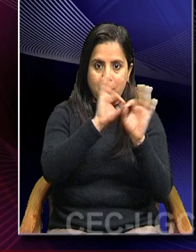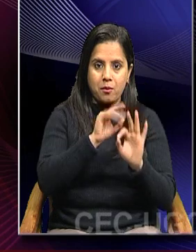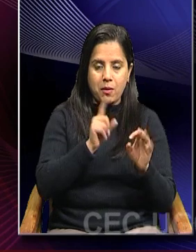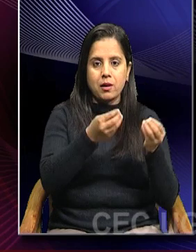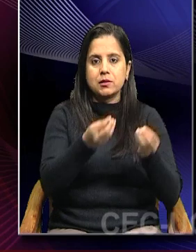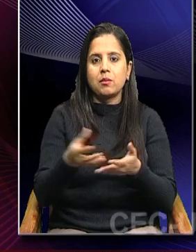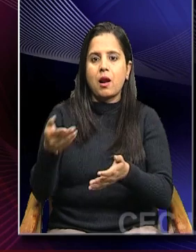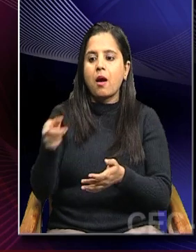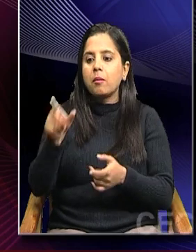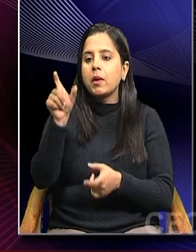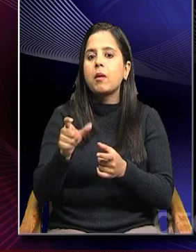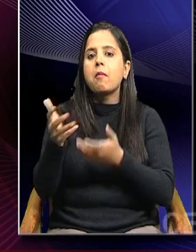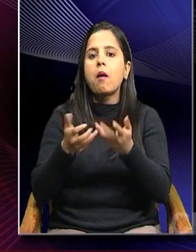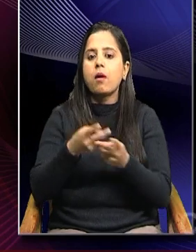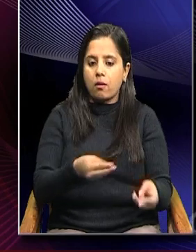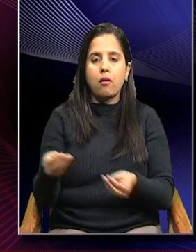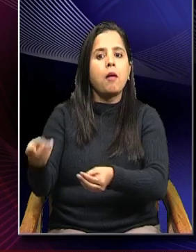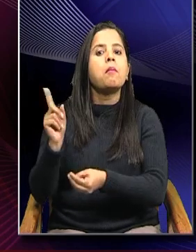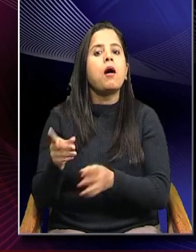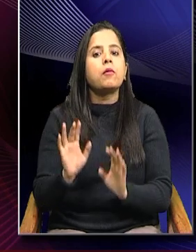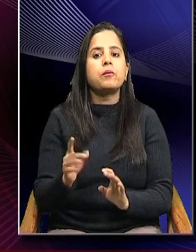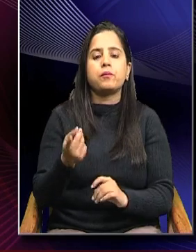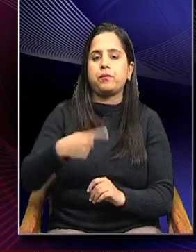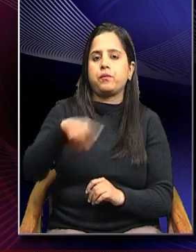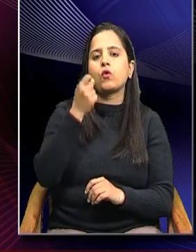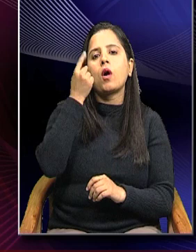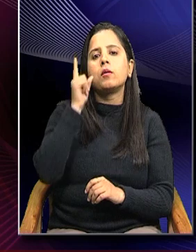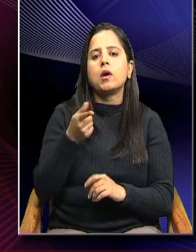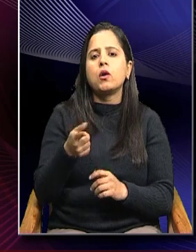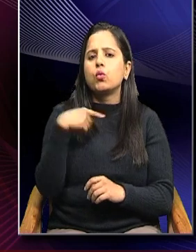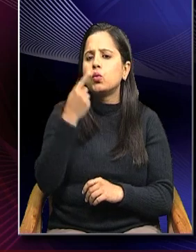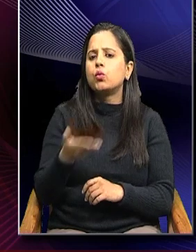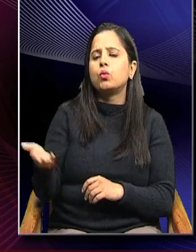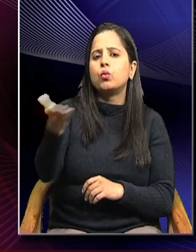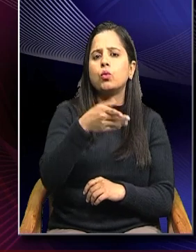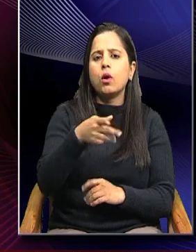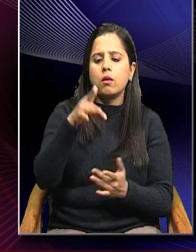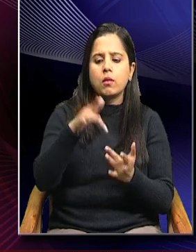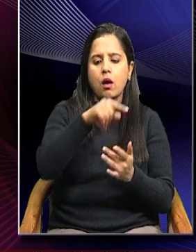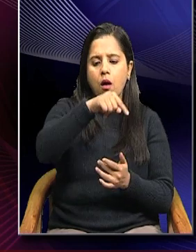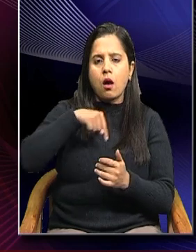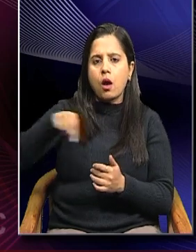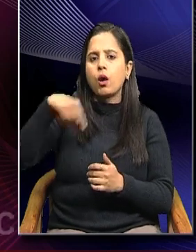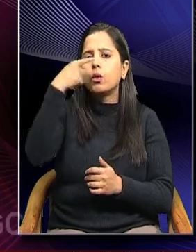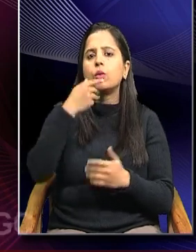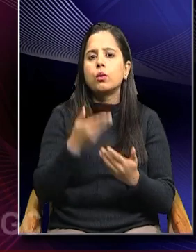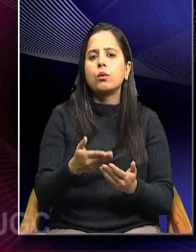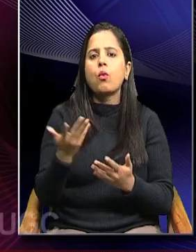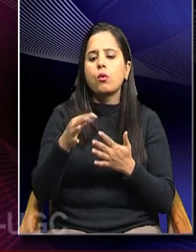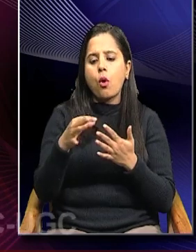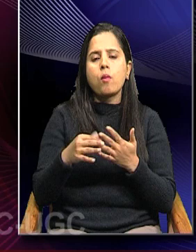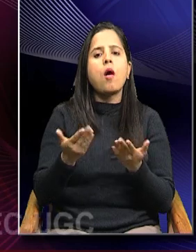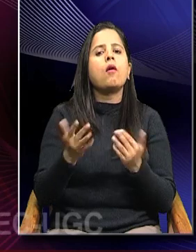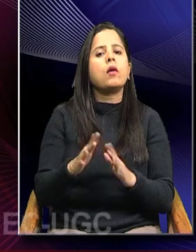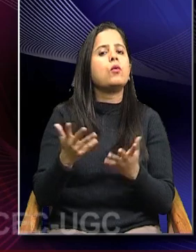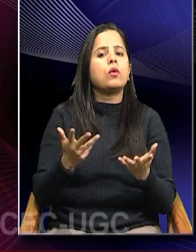it to our end users. So again we have to understand who all are the intermediaries available, what options are available